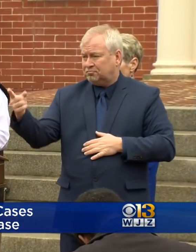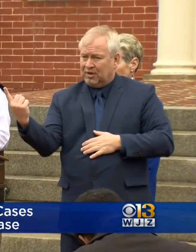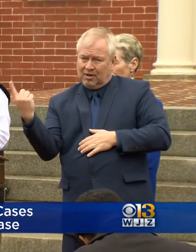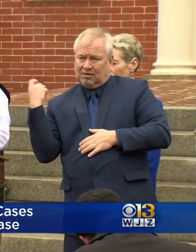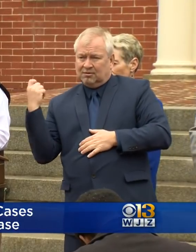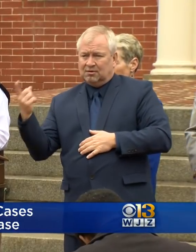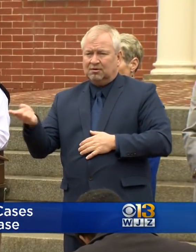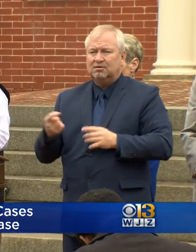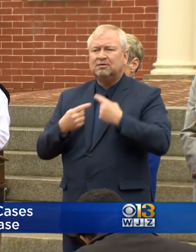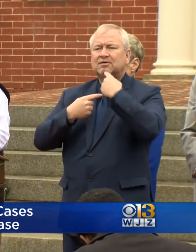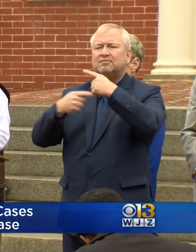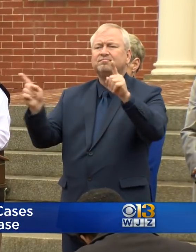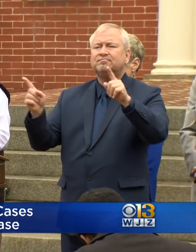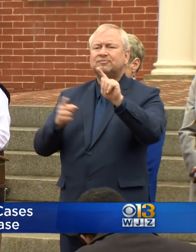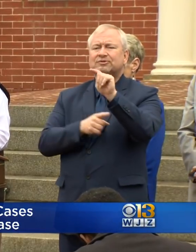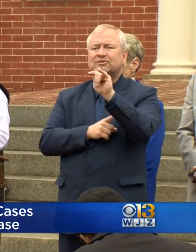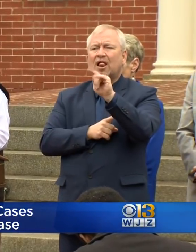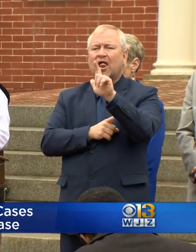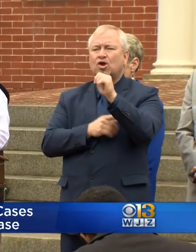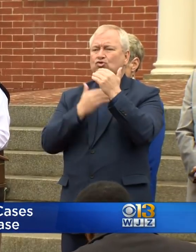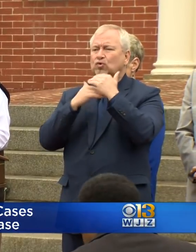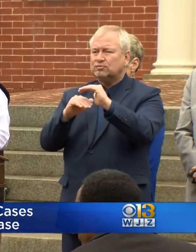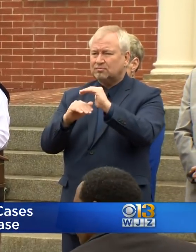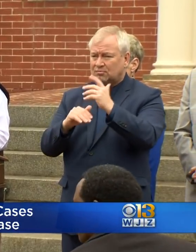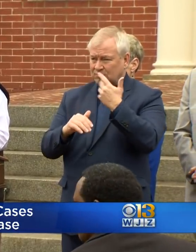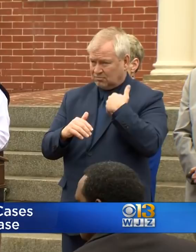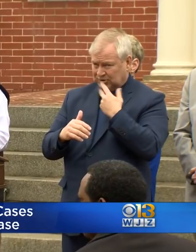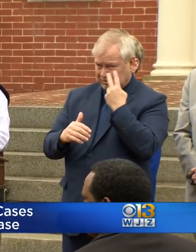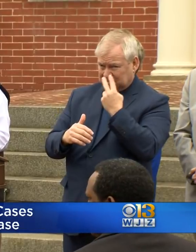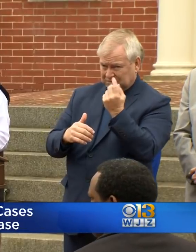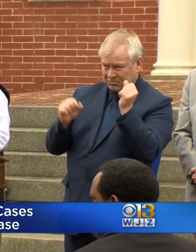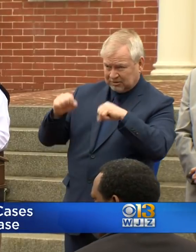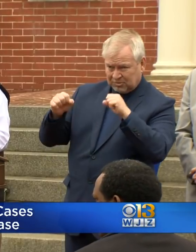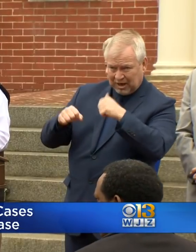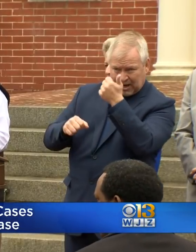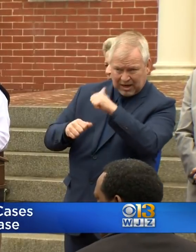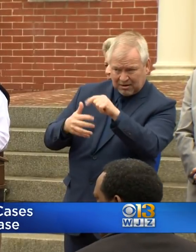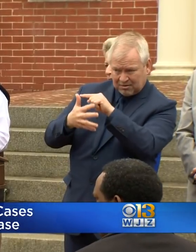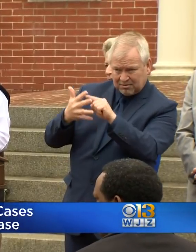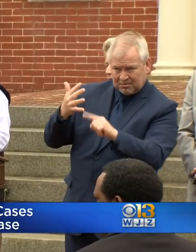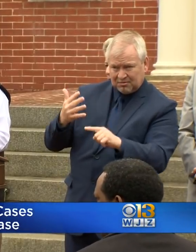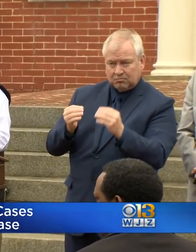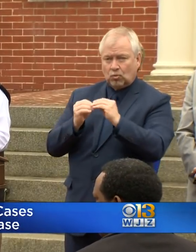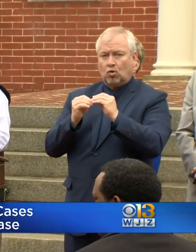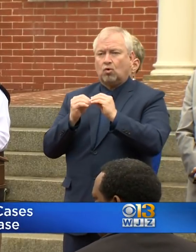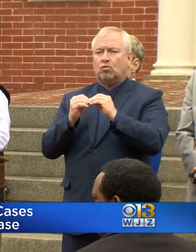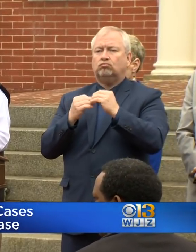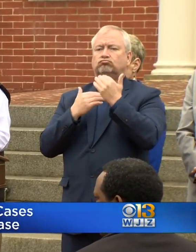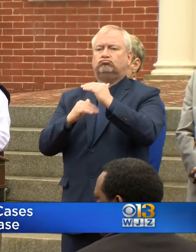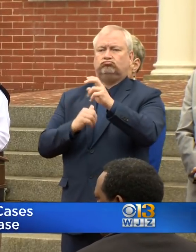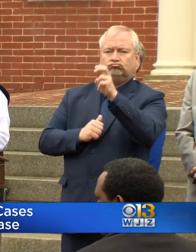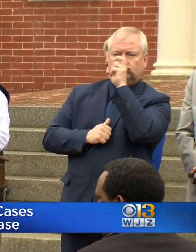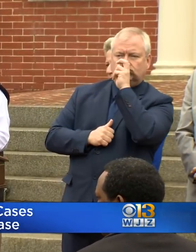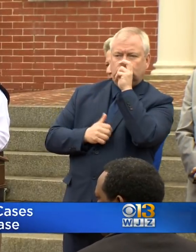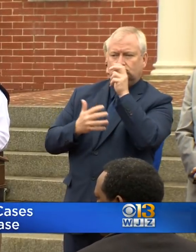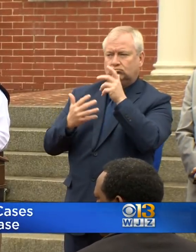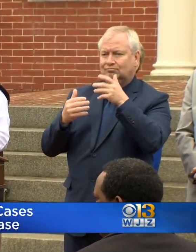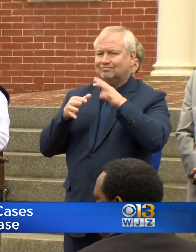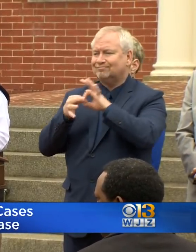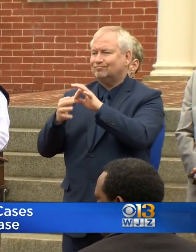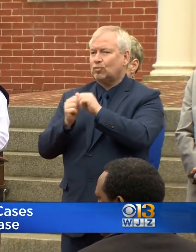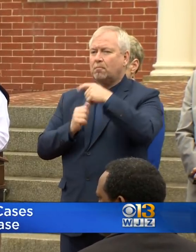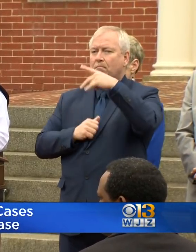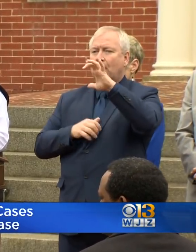number of tighter restrictions today. Do you foresee a possibility of even more tightly controlled public gatherings, or maybe